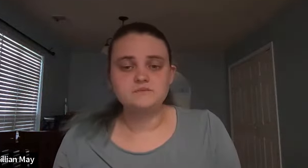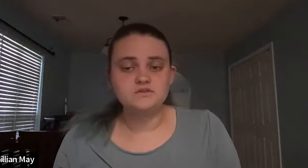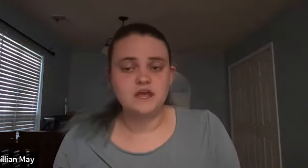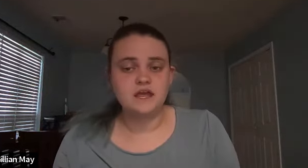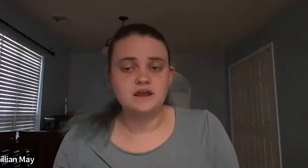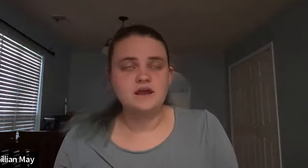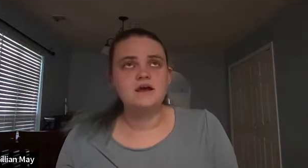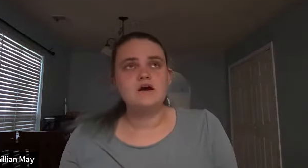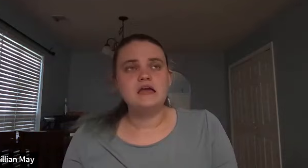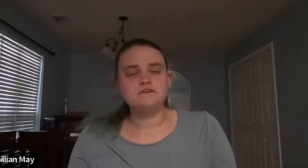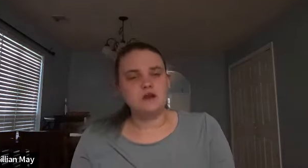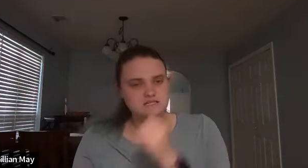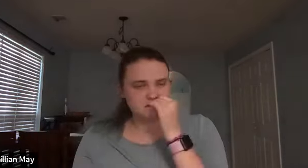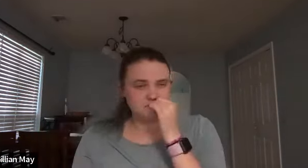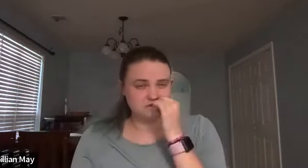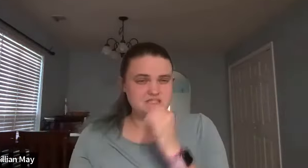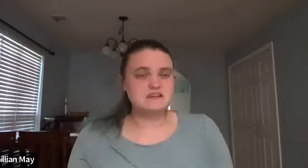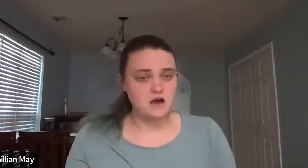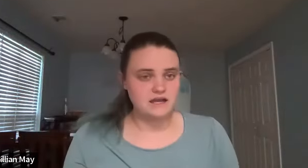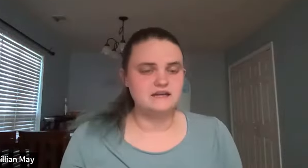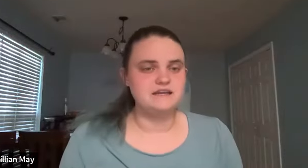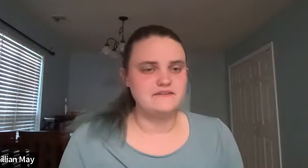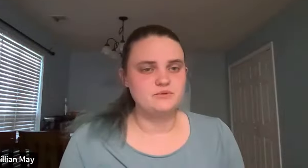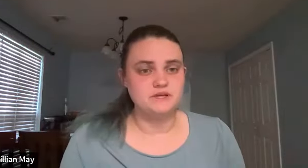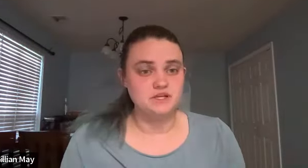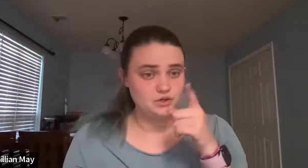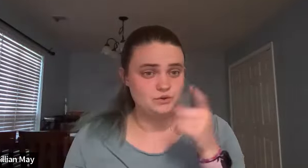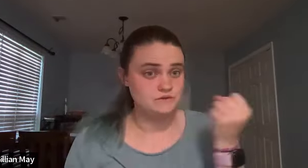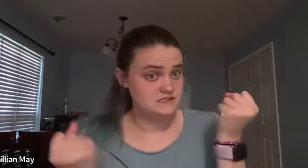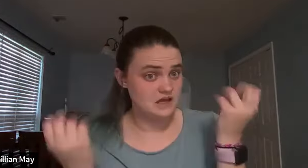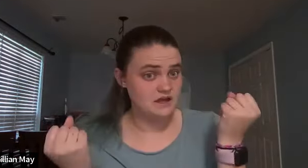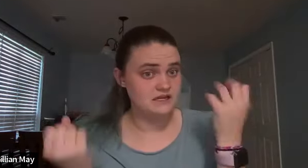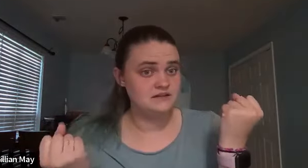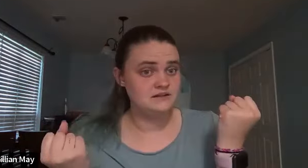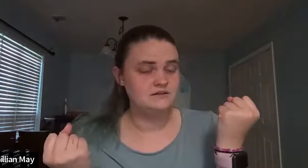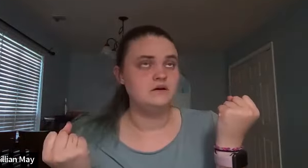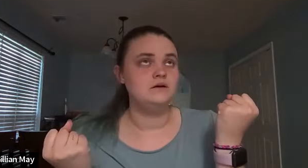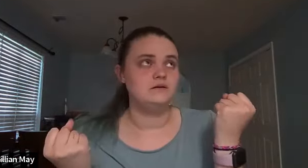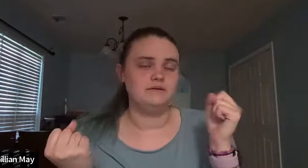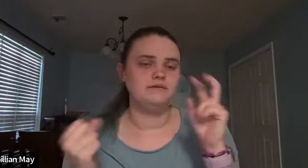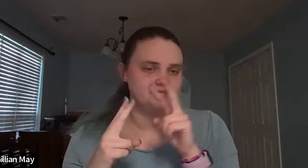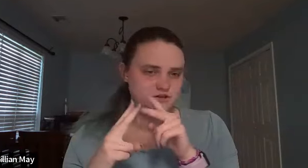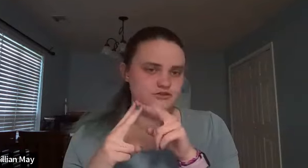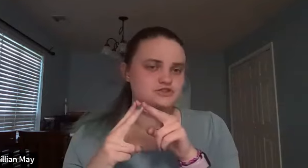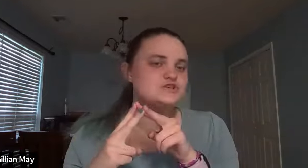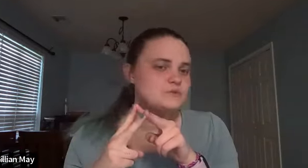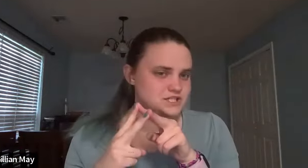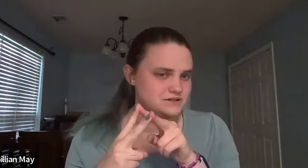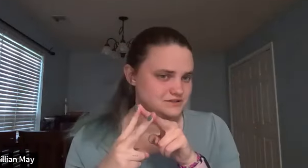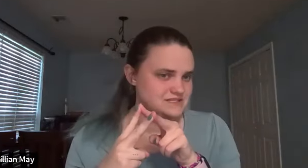So then if you're asking them, do you sign? Again, that would be you sign. Okay, well, let me show you. There are two ways you can do the sign